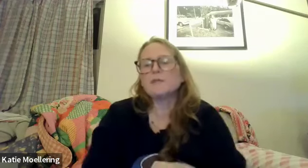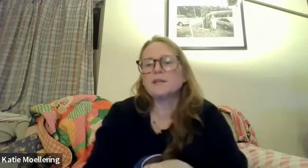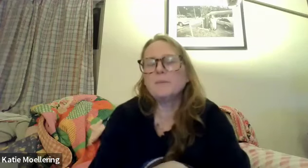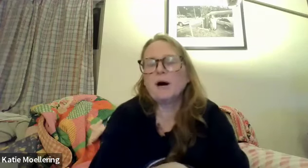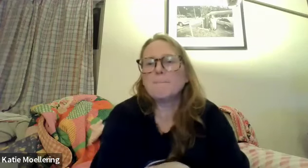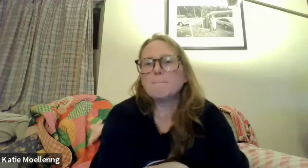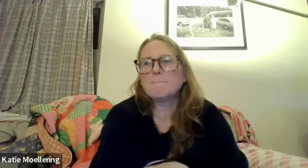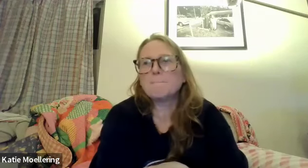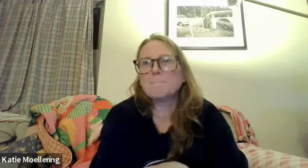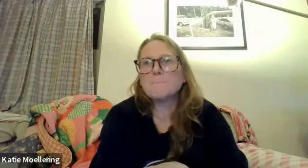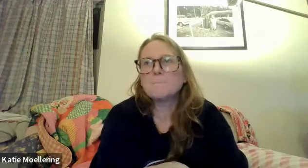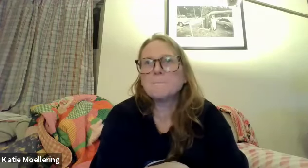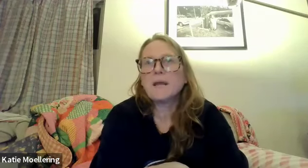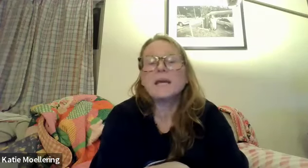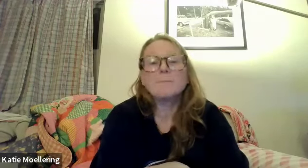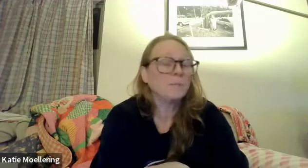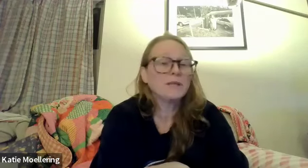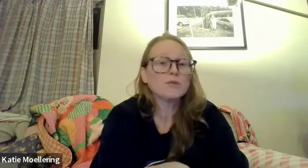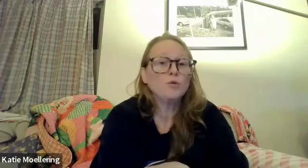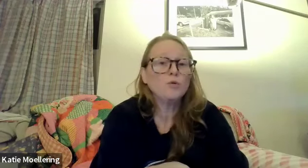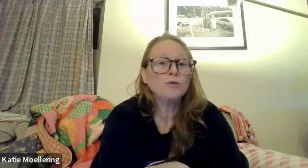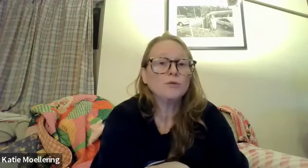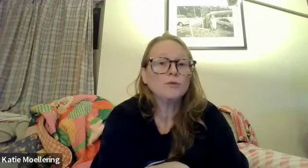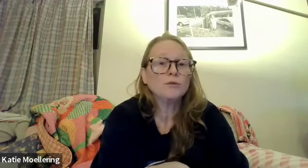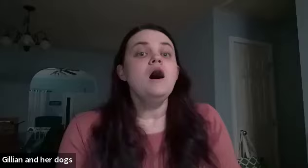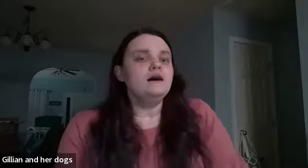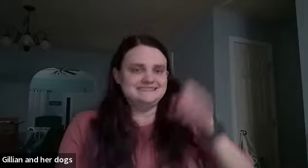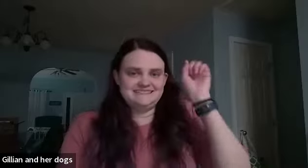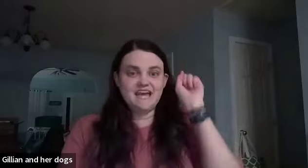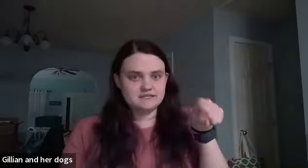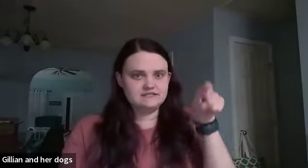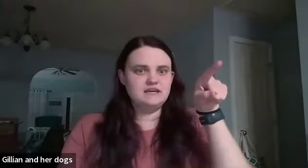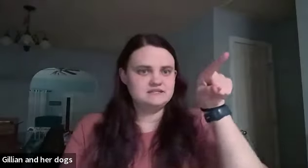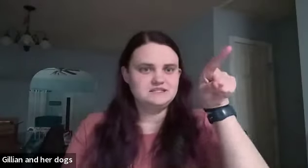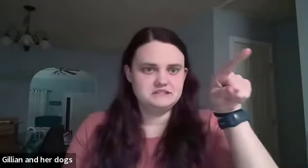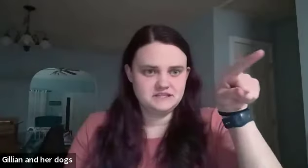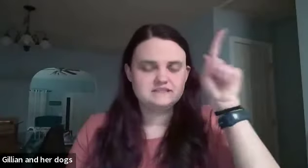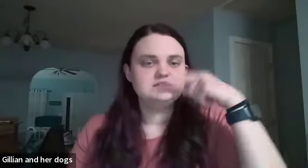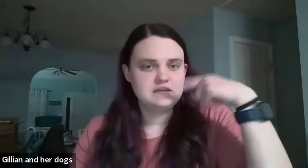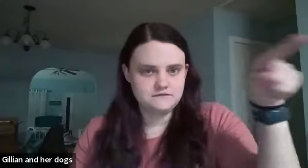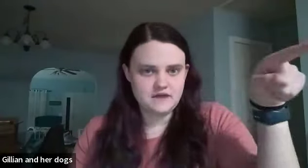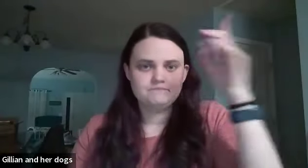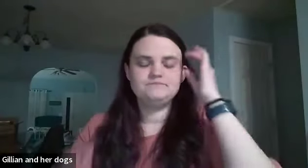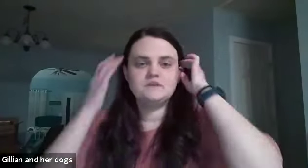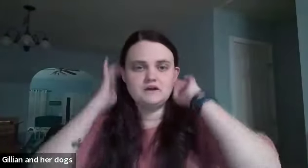tell them about public school? Yes. Yes. Yes. Yes. Yes. Yes. Thank you for that.